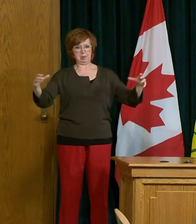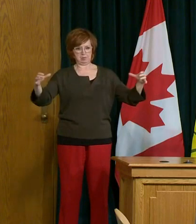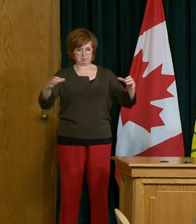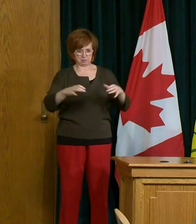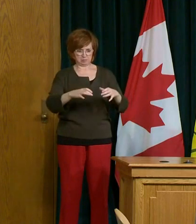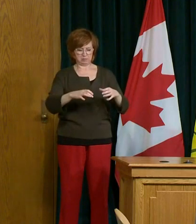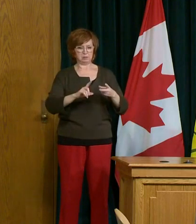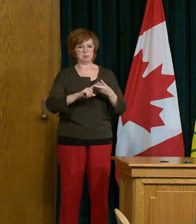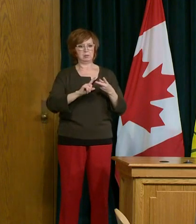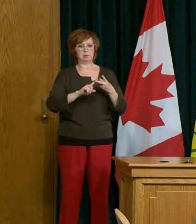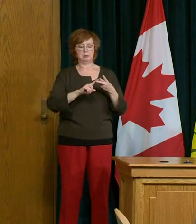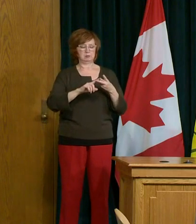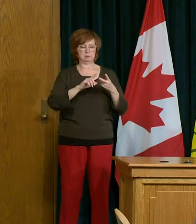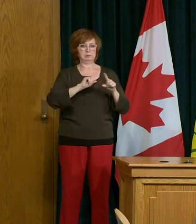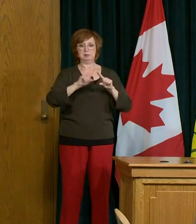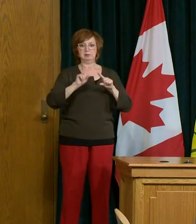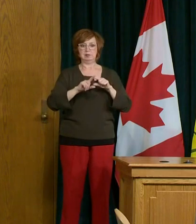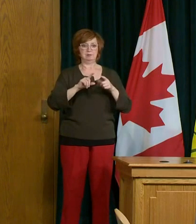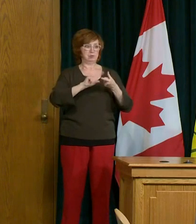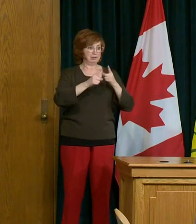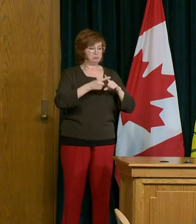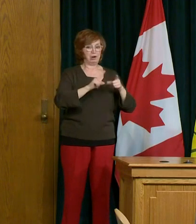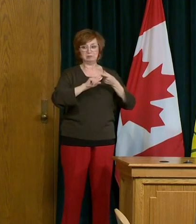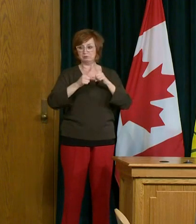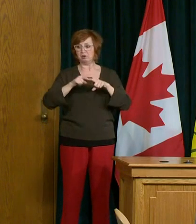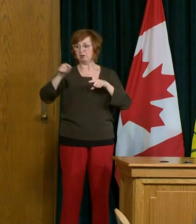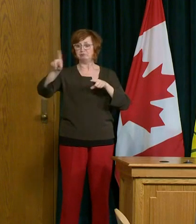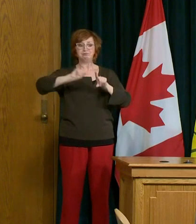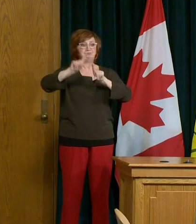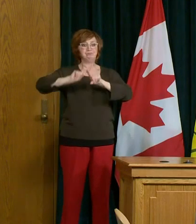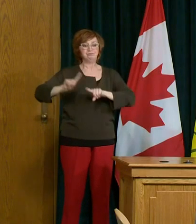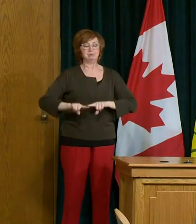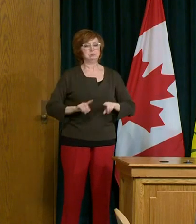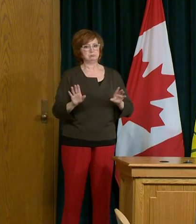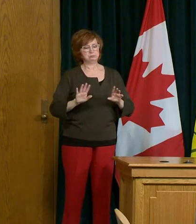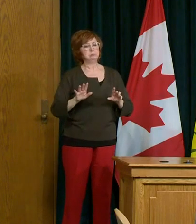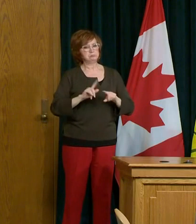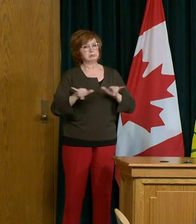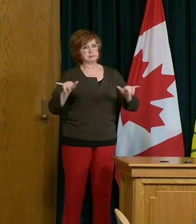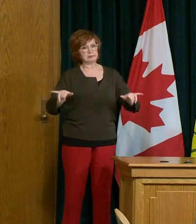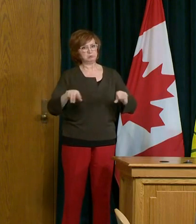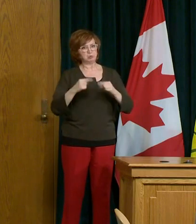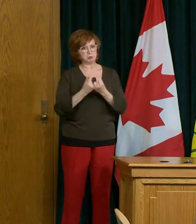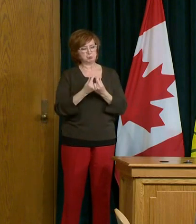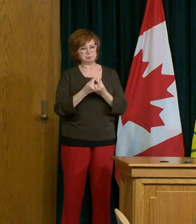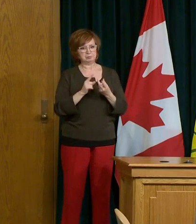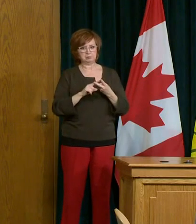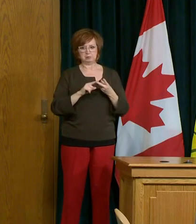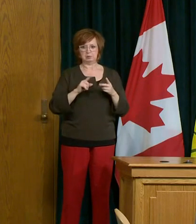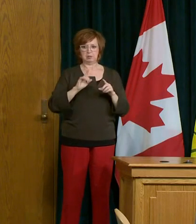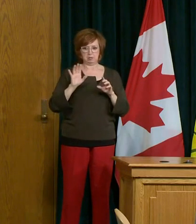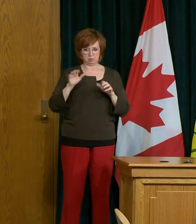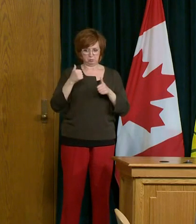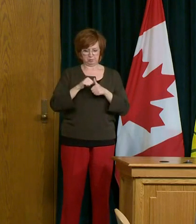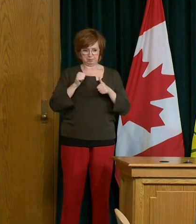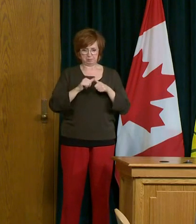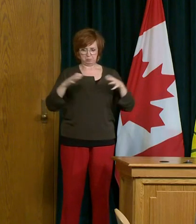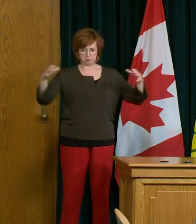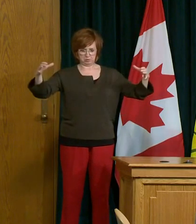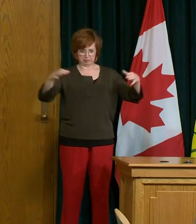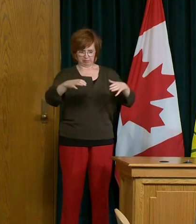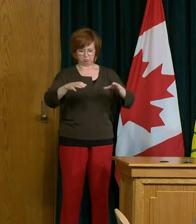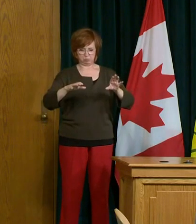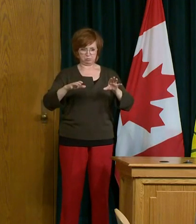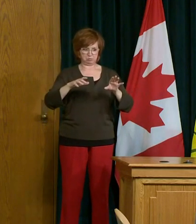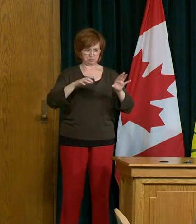being because that still would be a higher risk, and also being comfortable that when you are getting together, if there are people within